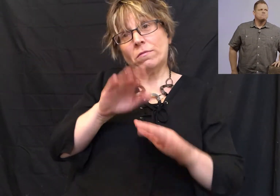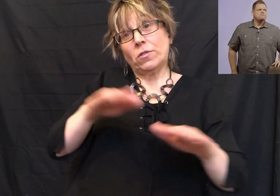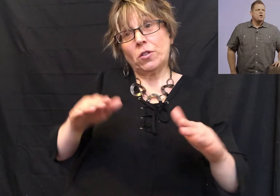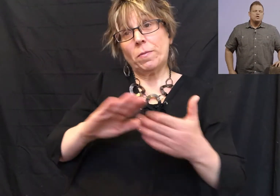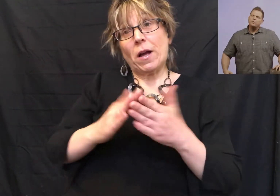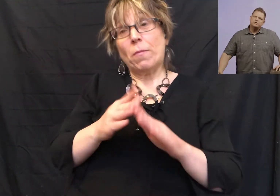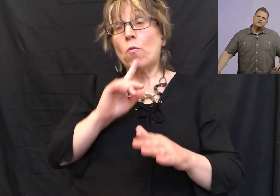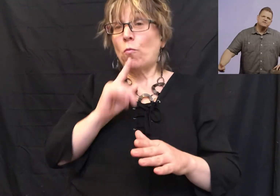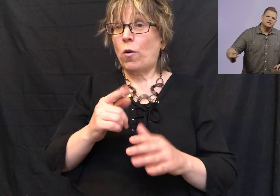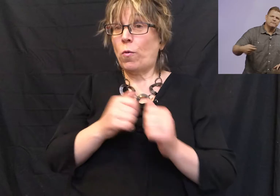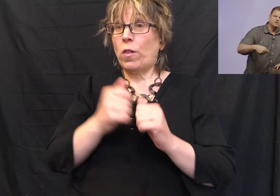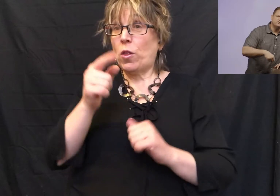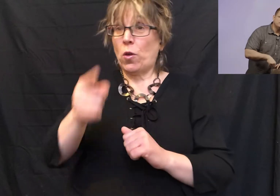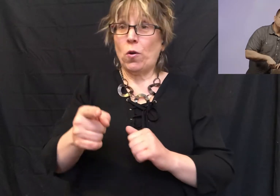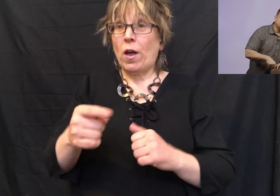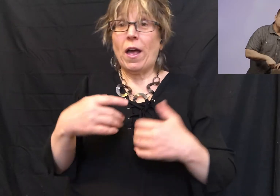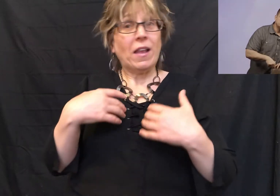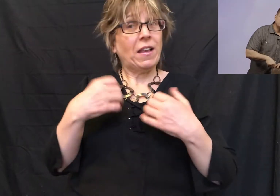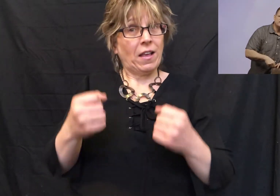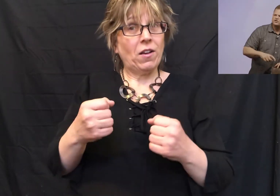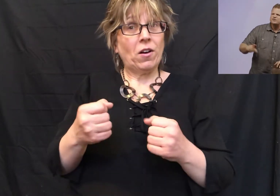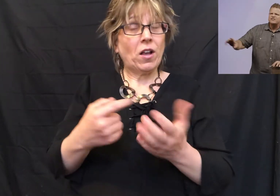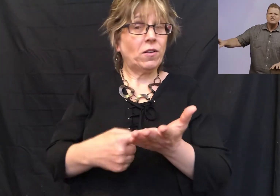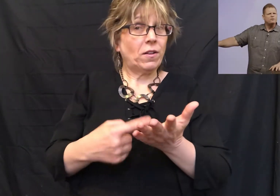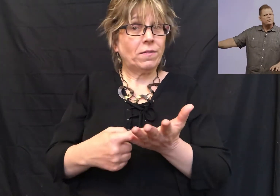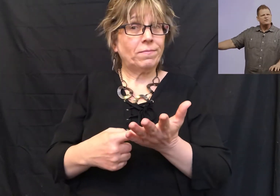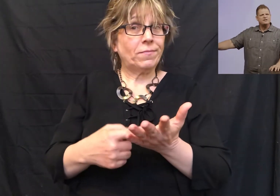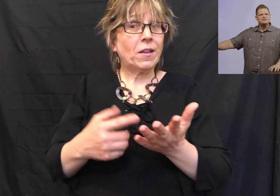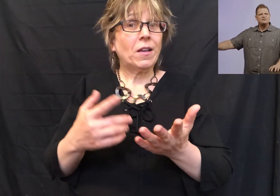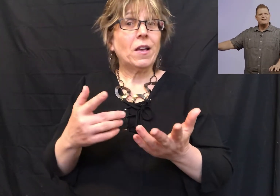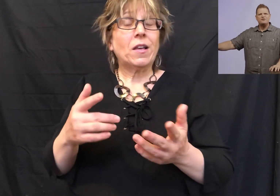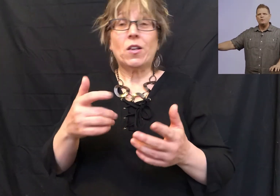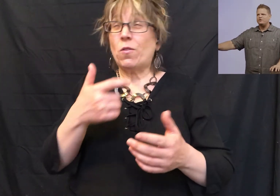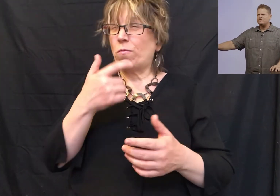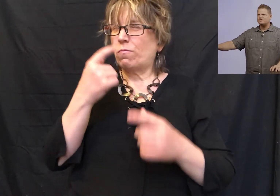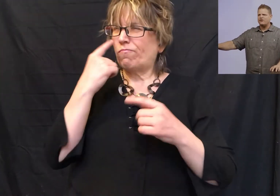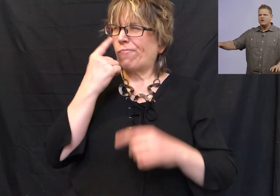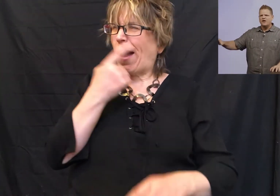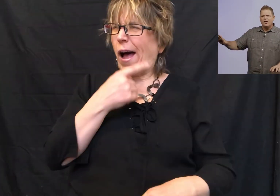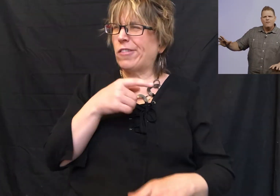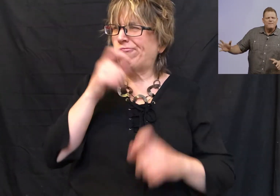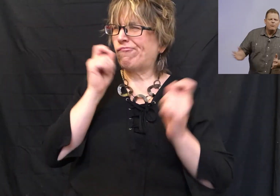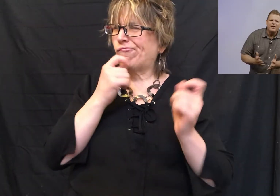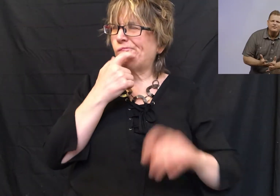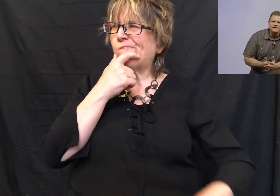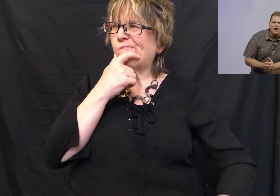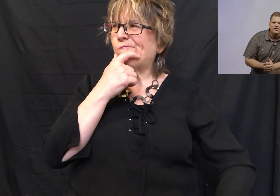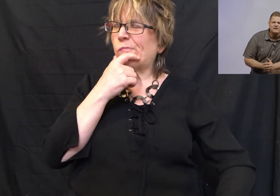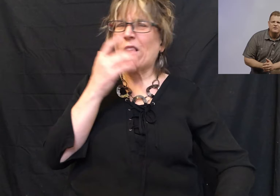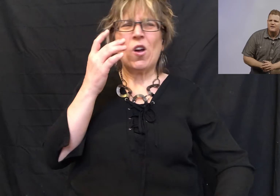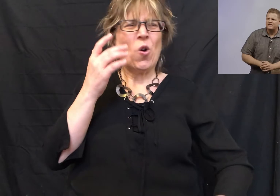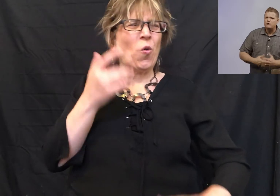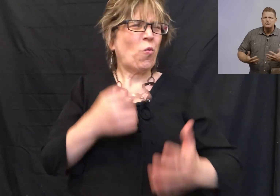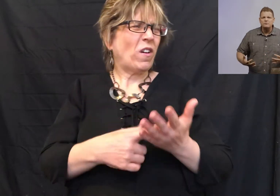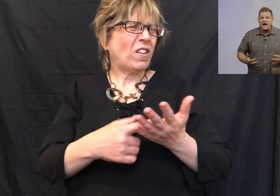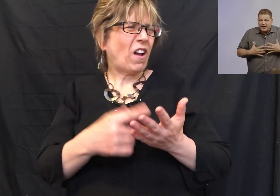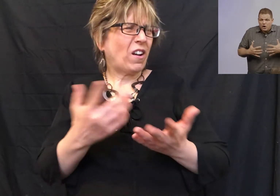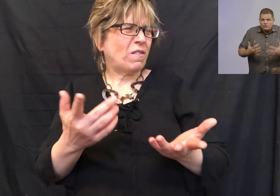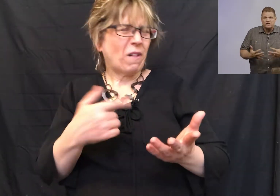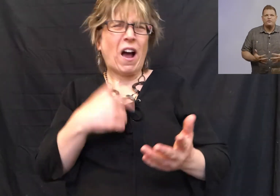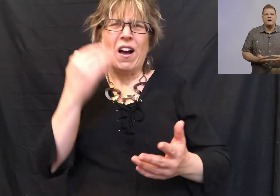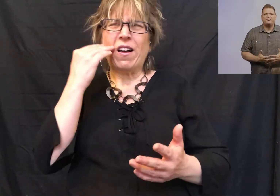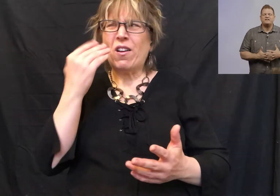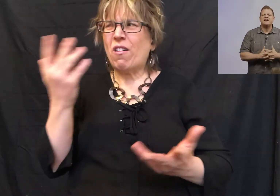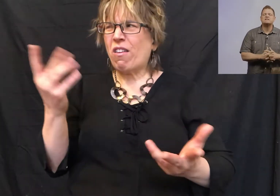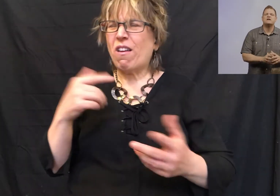you? You want your kids to come to you and talk to you about things? You see stuff going on in your kids' life and you're wondering to yourself, man, why aren't they talking to me about that? I wish they would. I